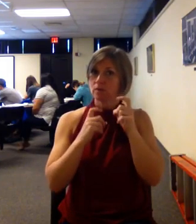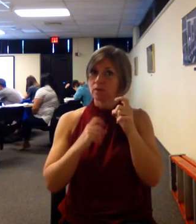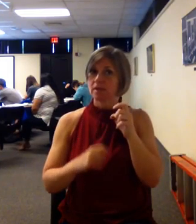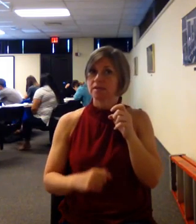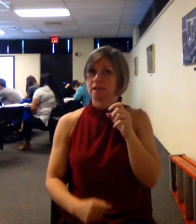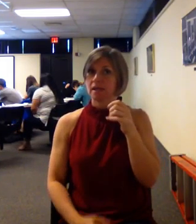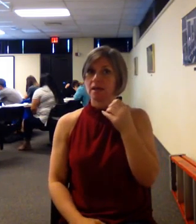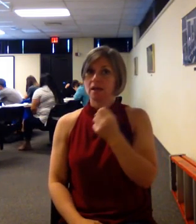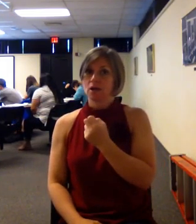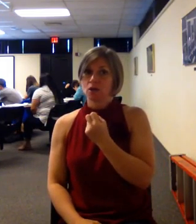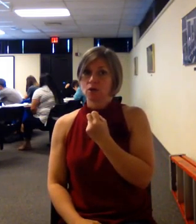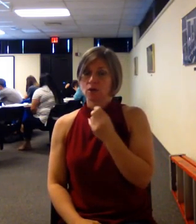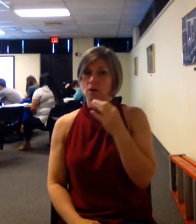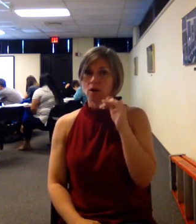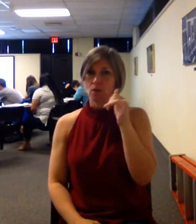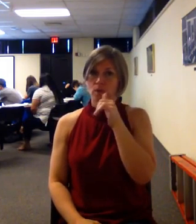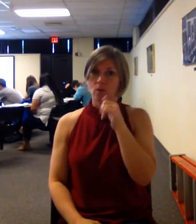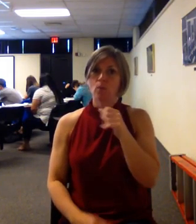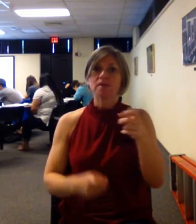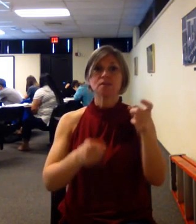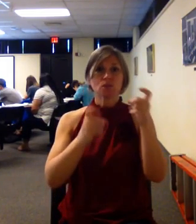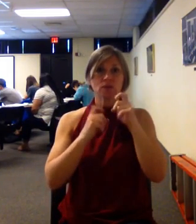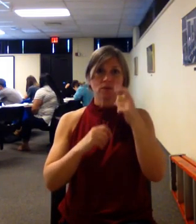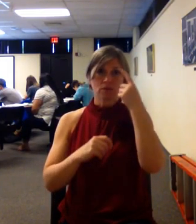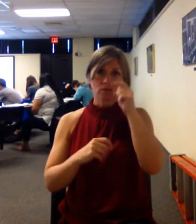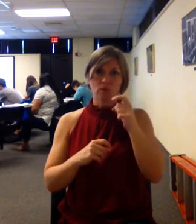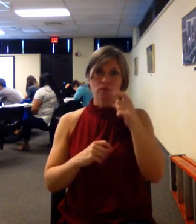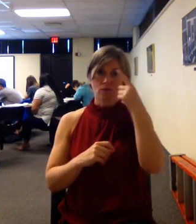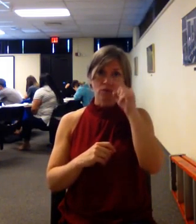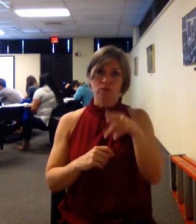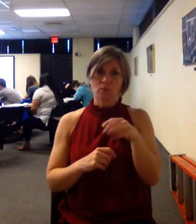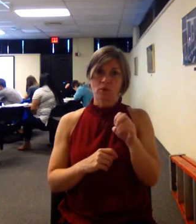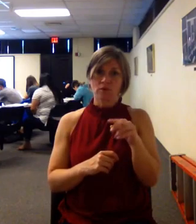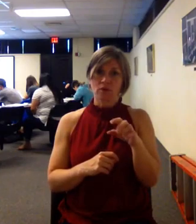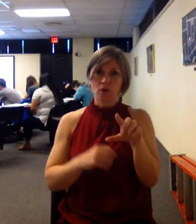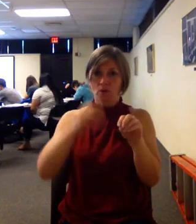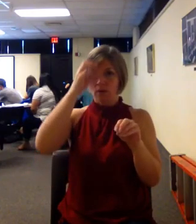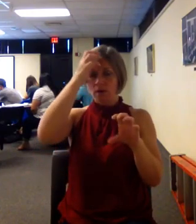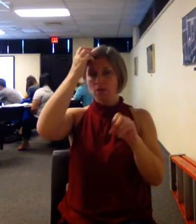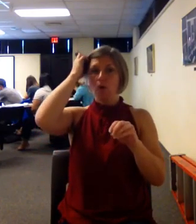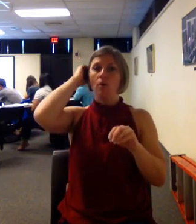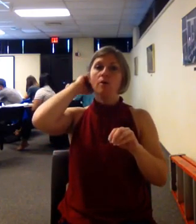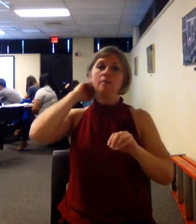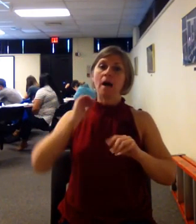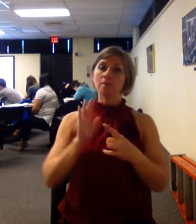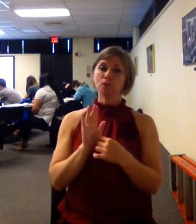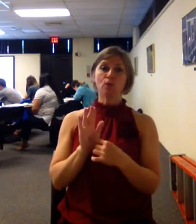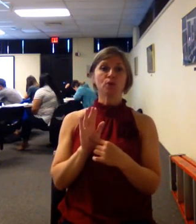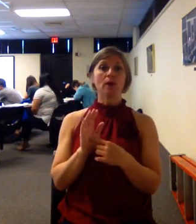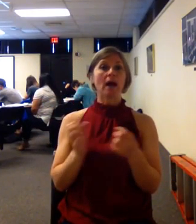is 3.5, what is the return on the portfolio? So I'm showing you how you can calculate